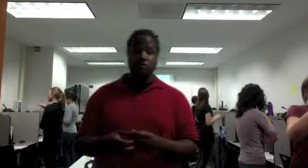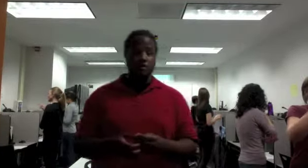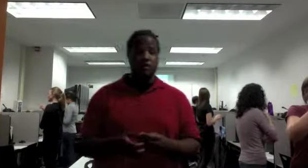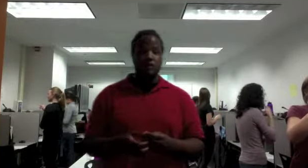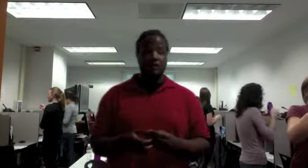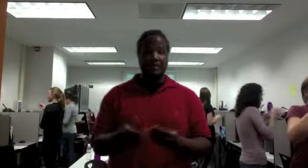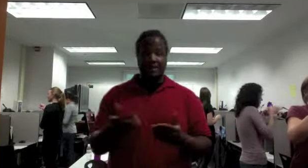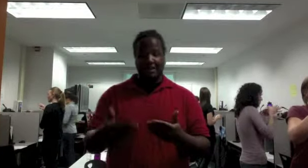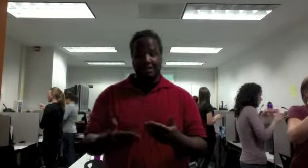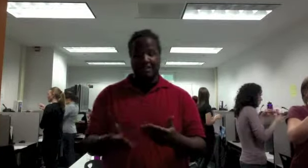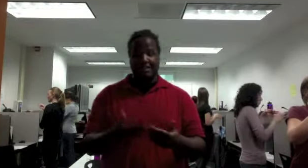This is